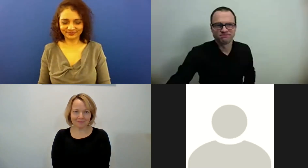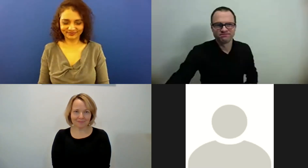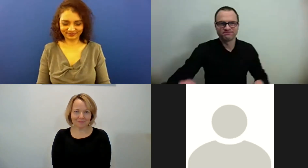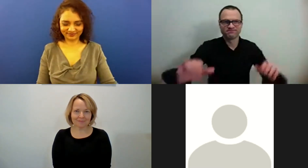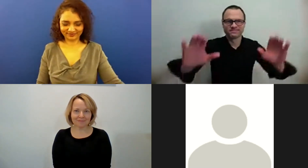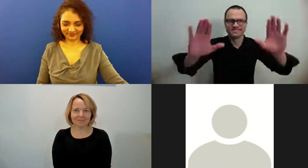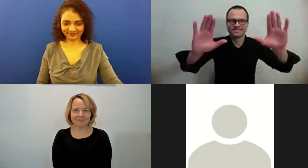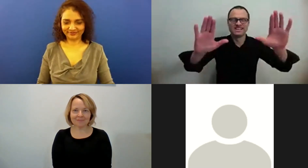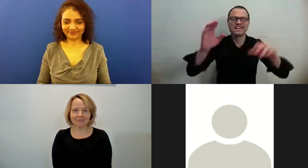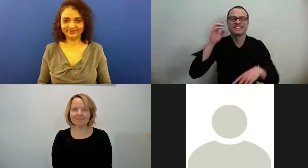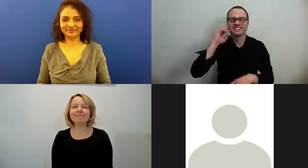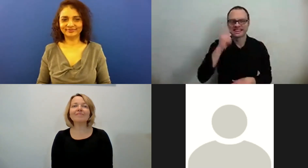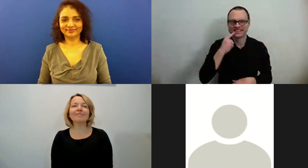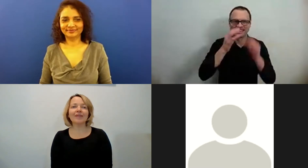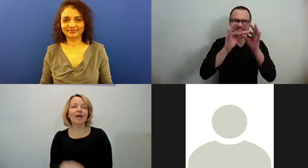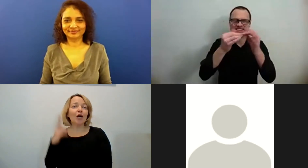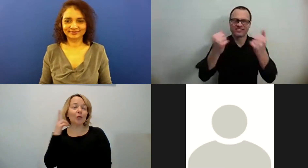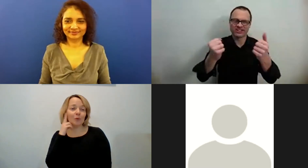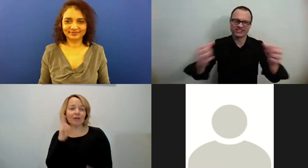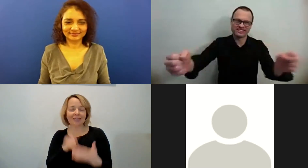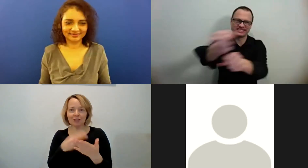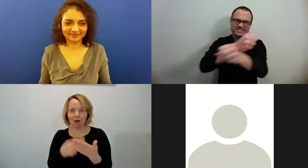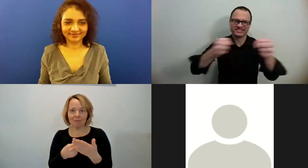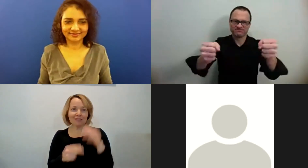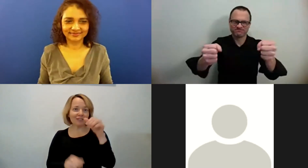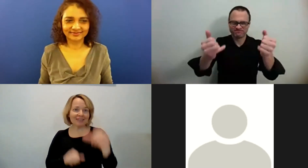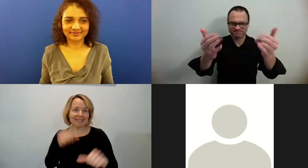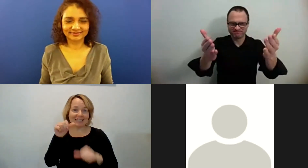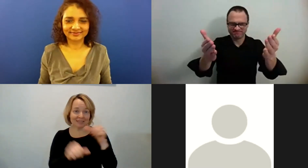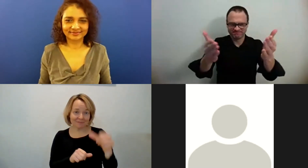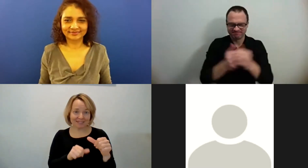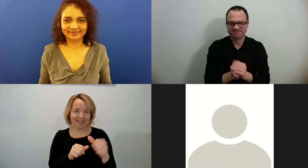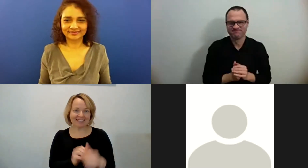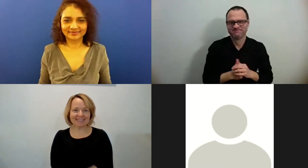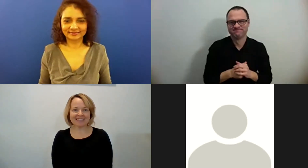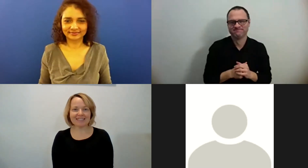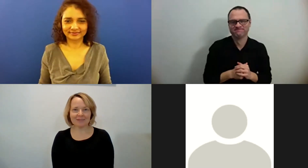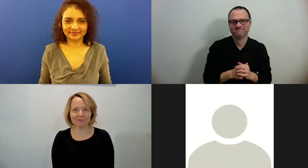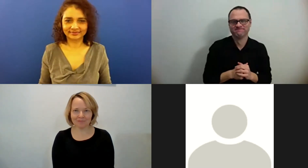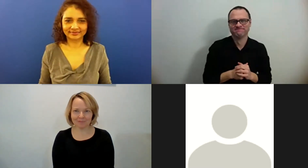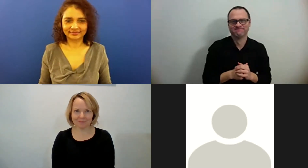Can show me the next slide, please? Time for an interpreter